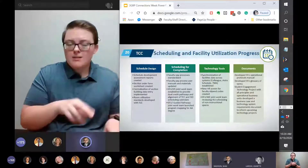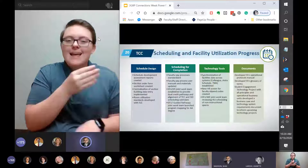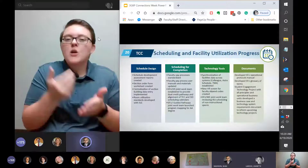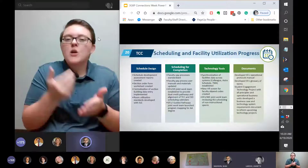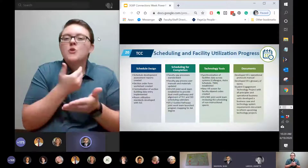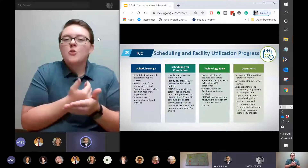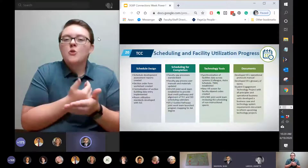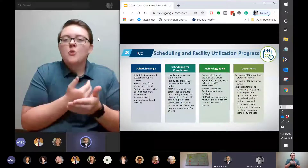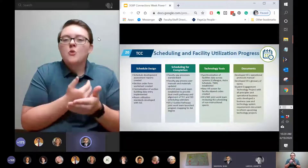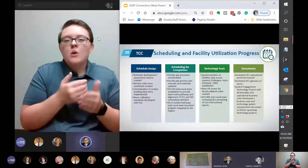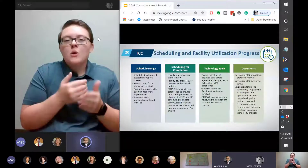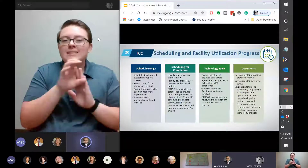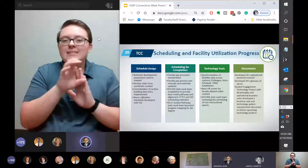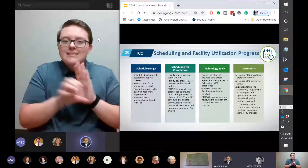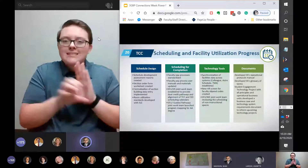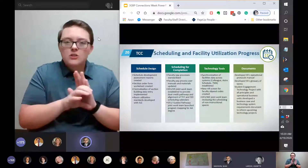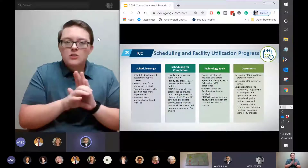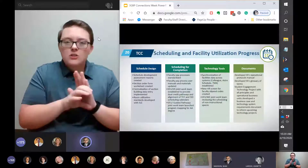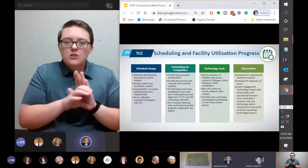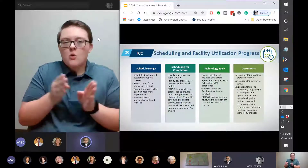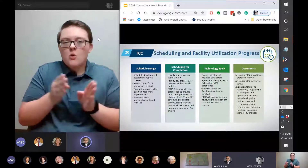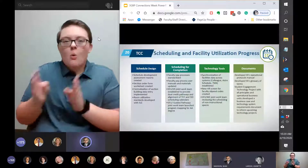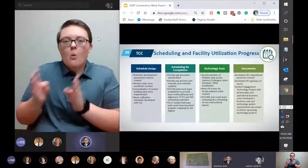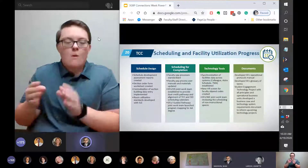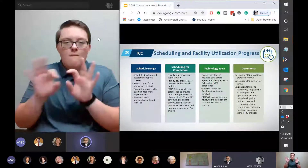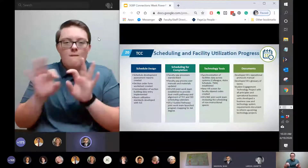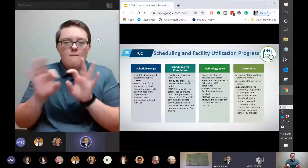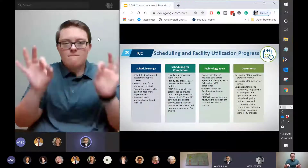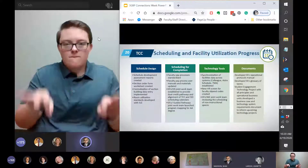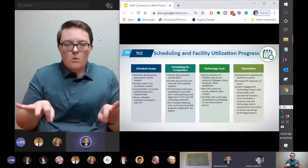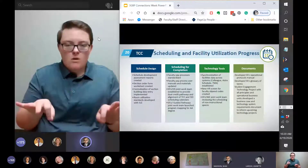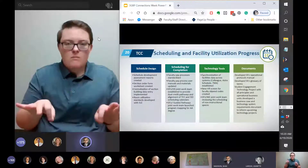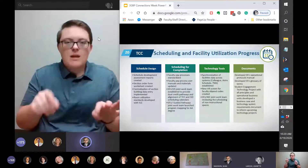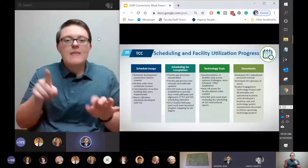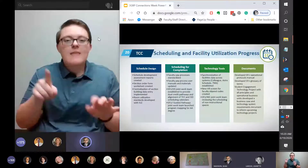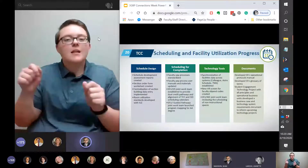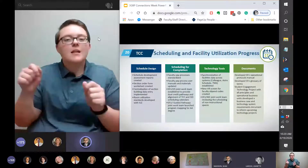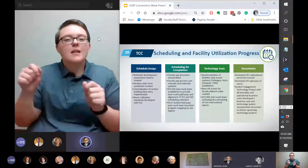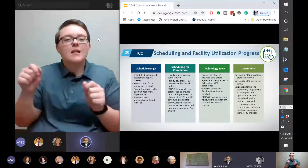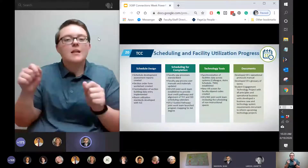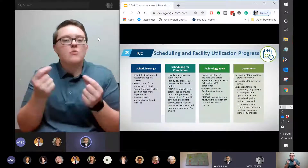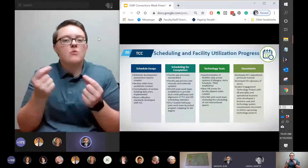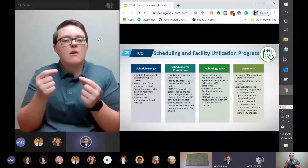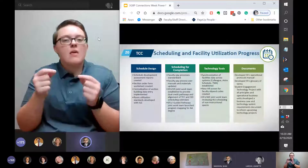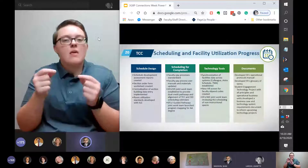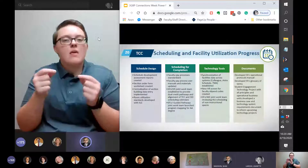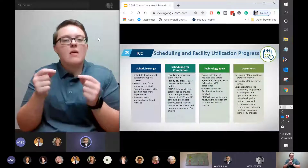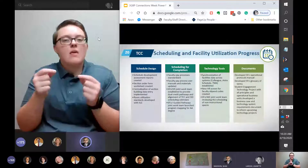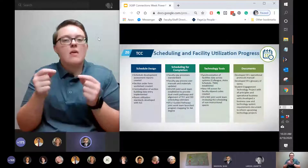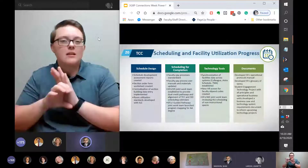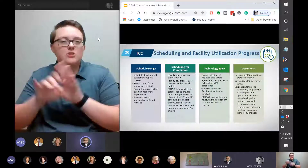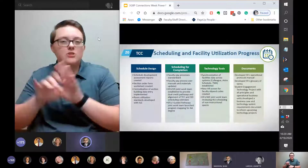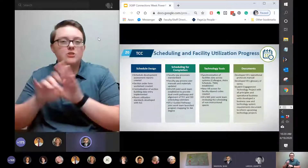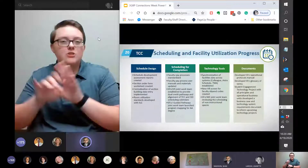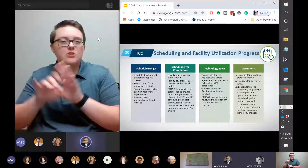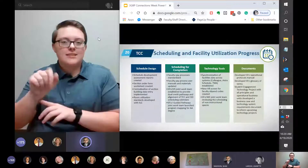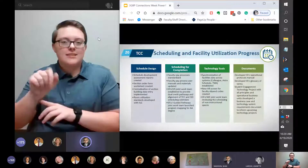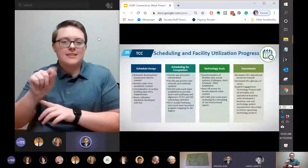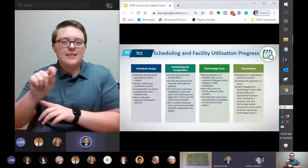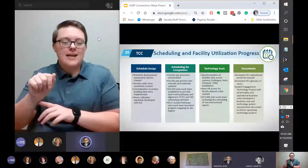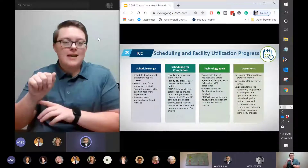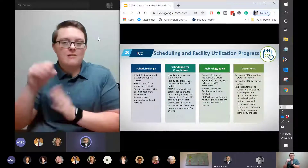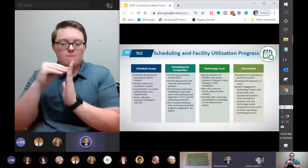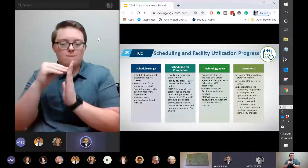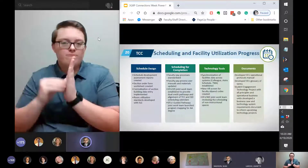to academic support services to do the section data entry. The scheduling of completion work team